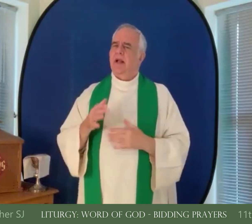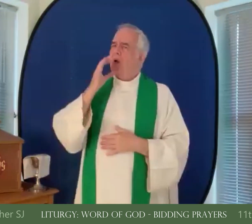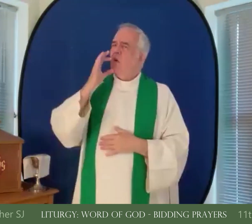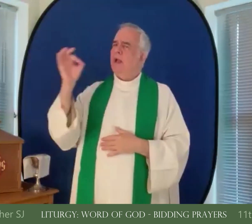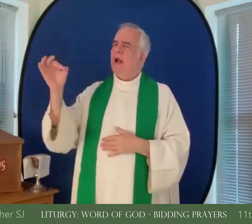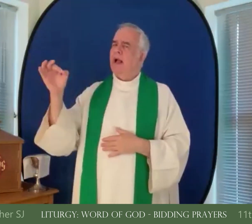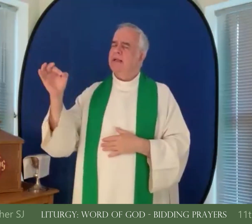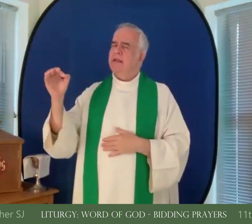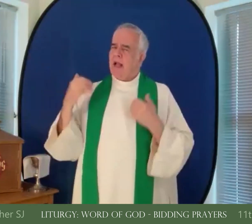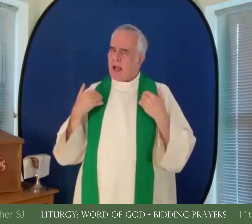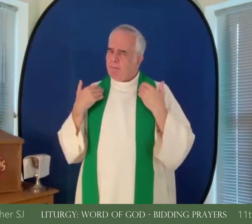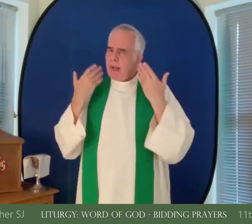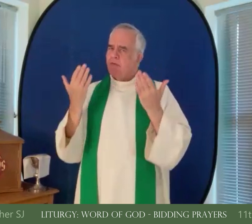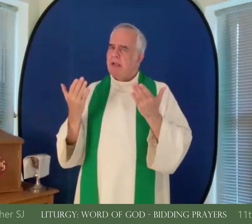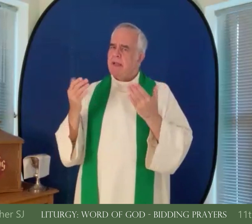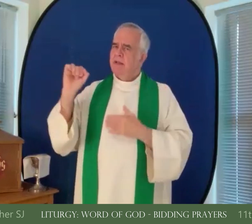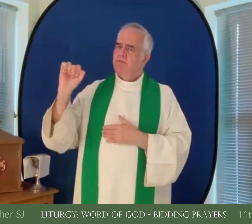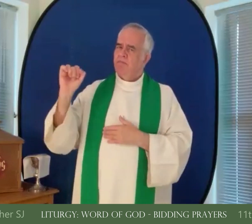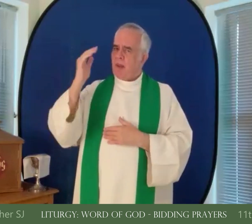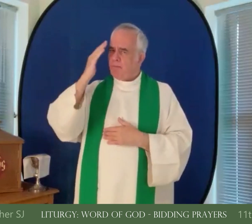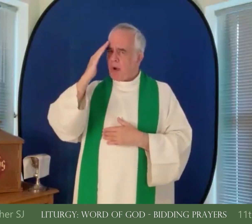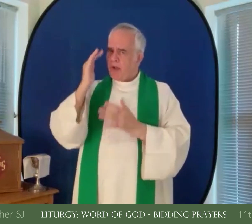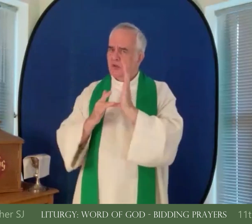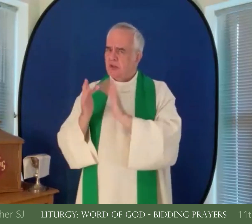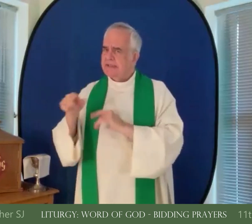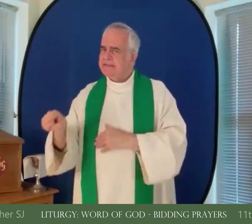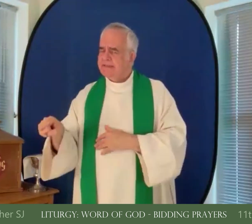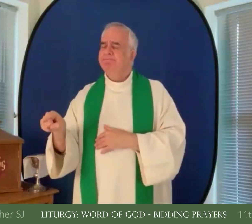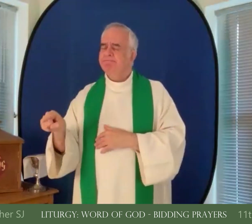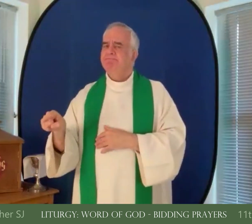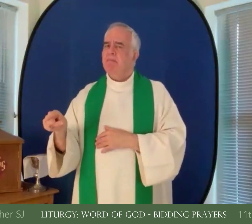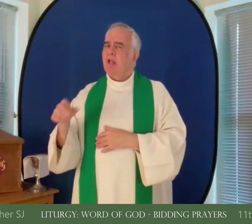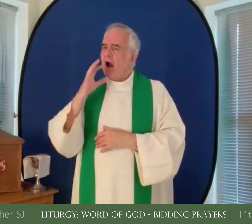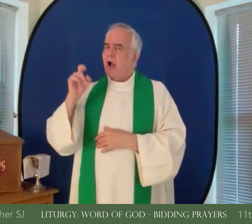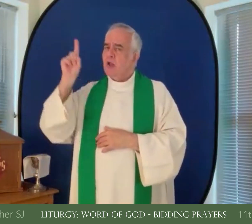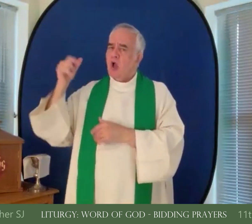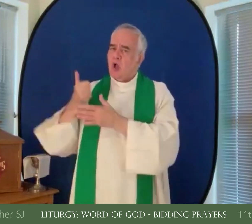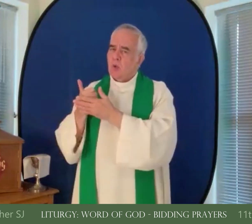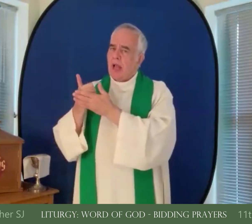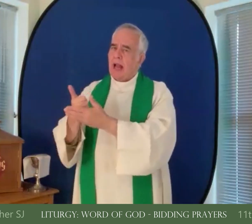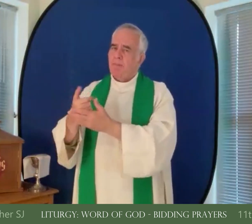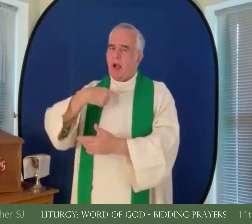Now we are Mary, Mother Jesus. Ask her to help us,